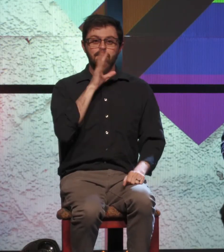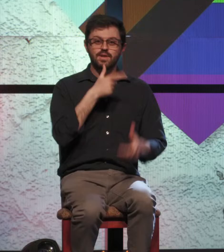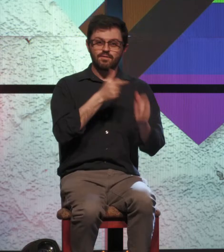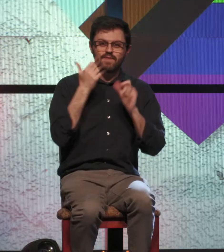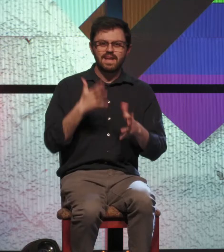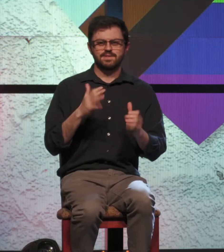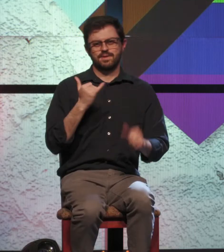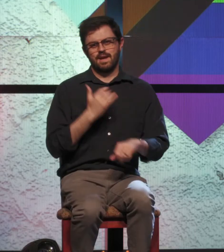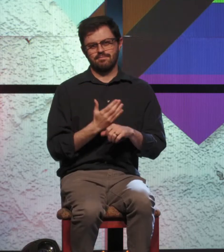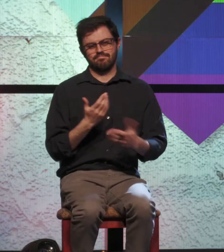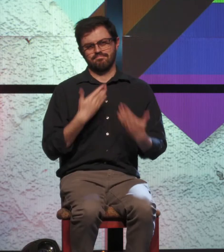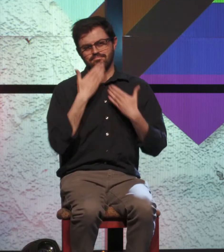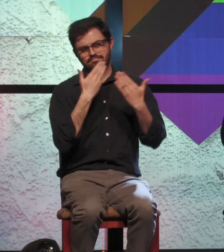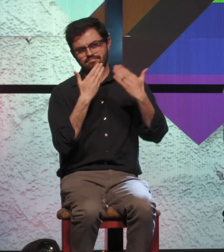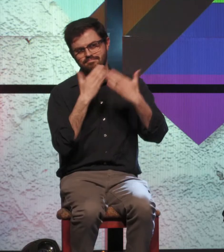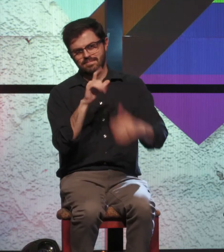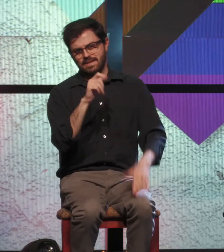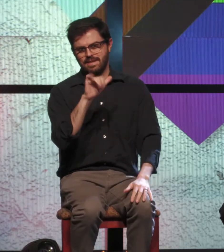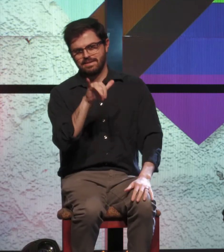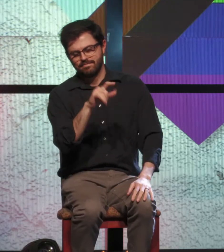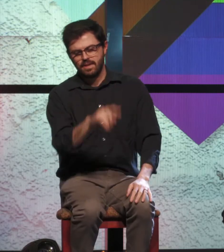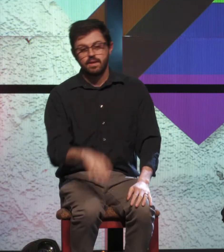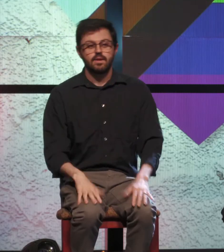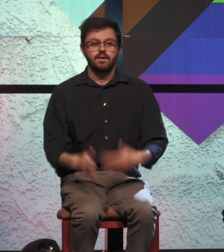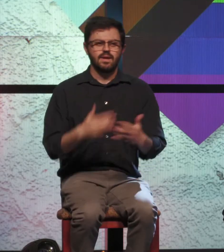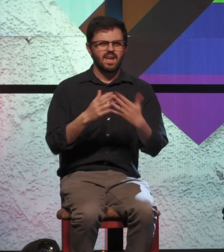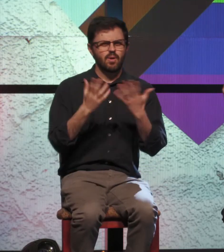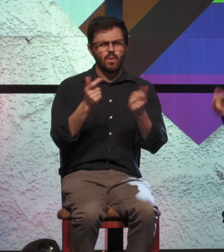that. Okay. I want you to text me your answer to